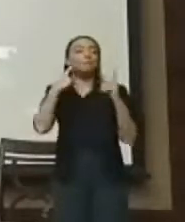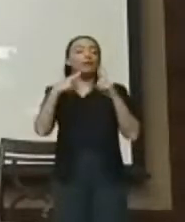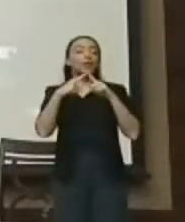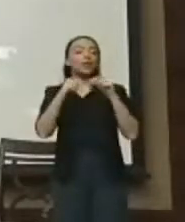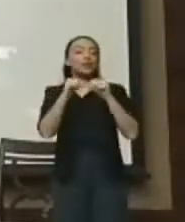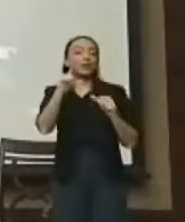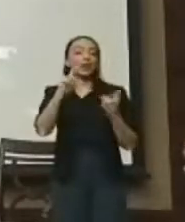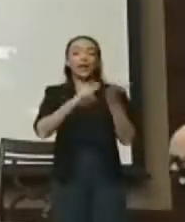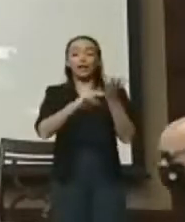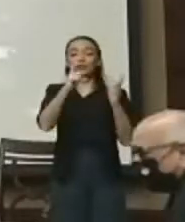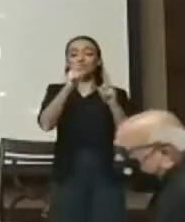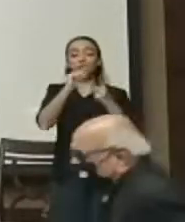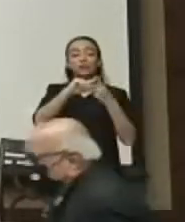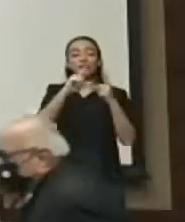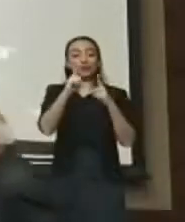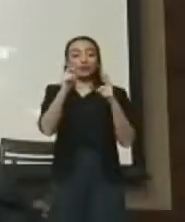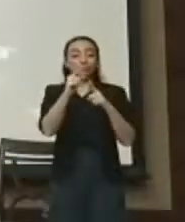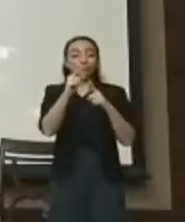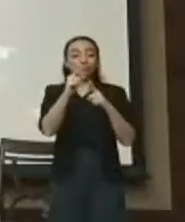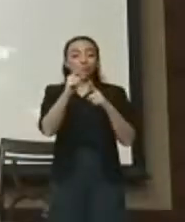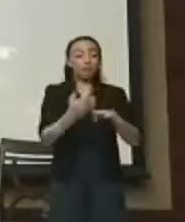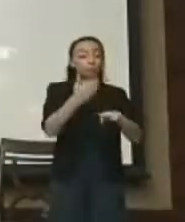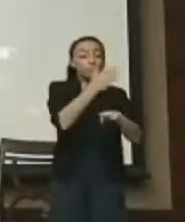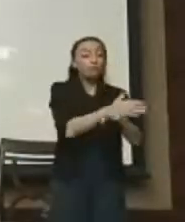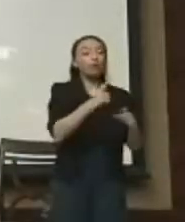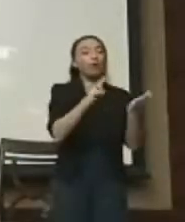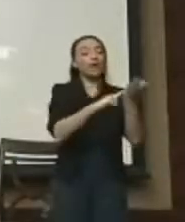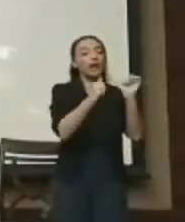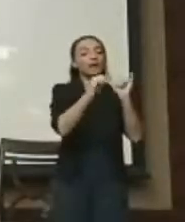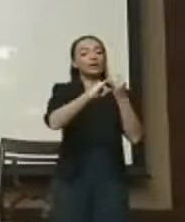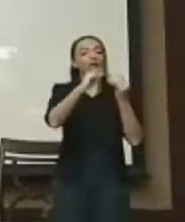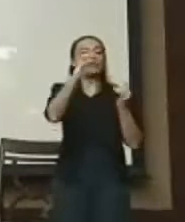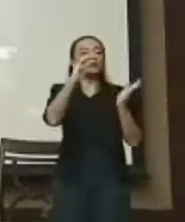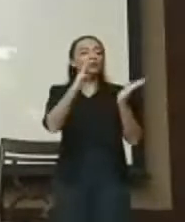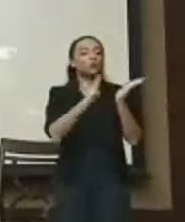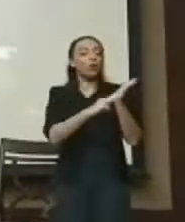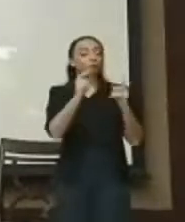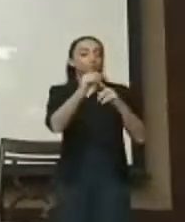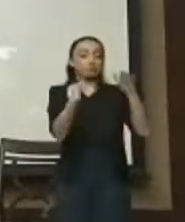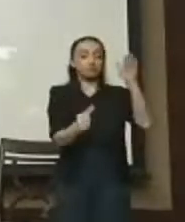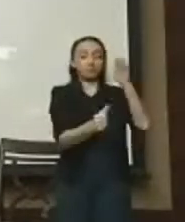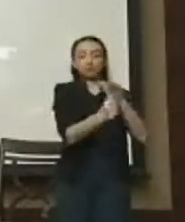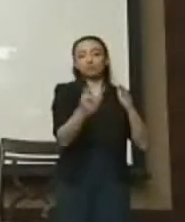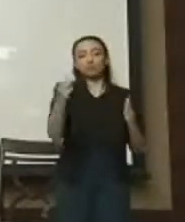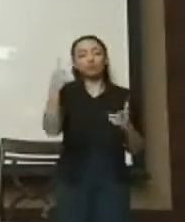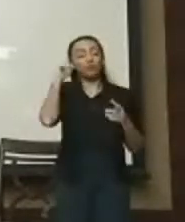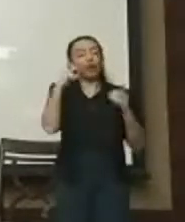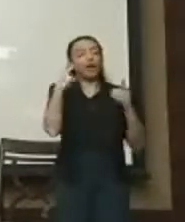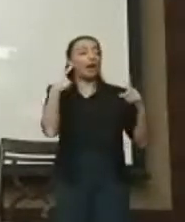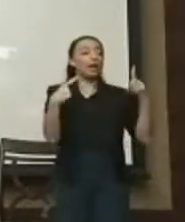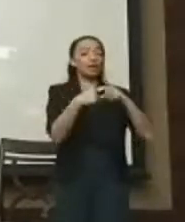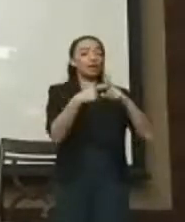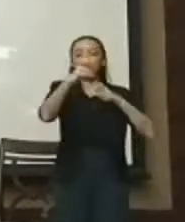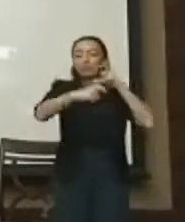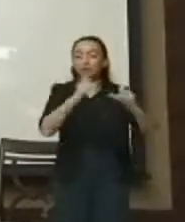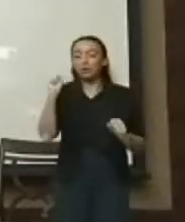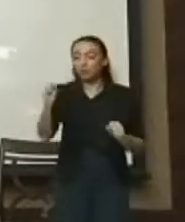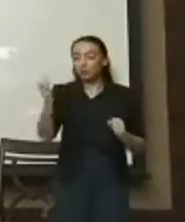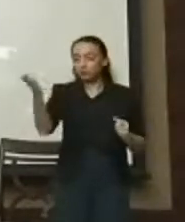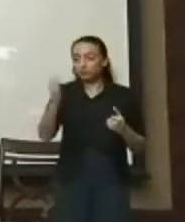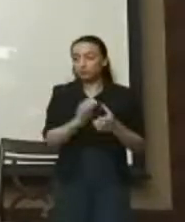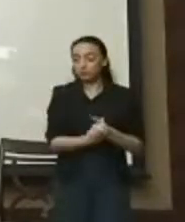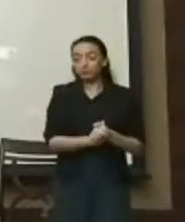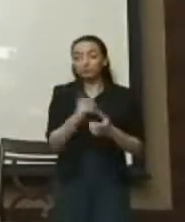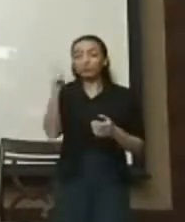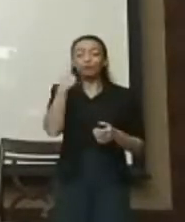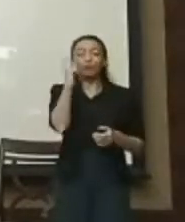Som Mittal is the former Chairman and President of NASSCOM, the premier trade body for the IT BPM industry in India. Mr. Mittal